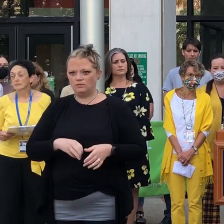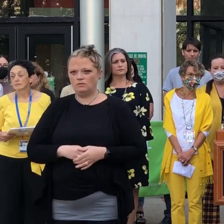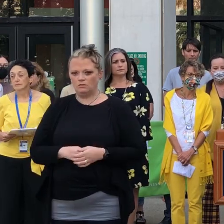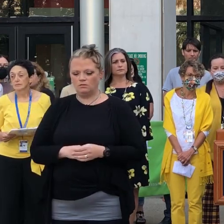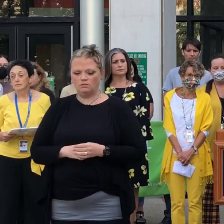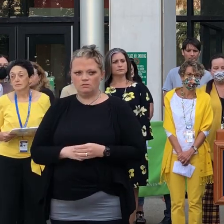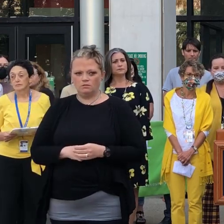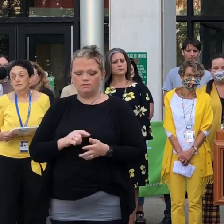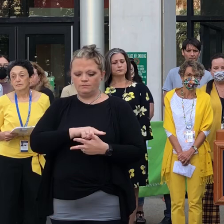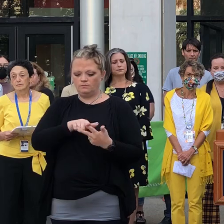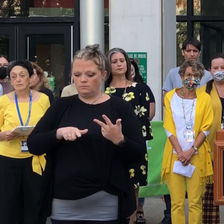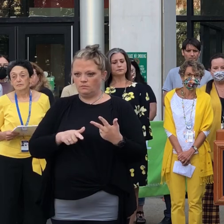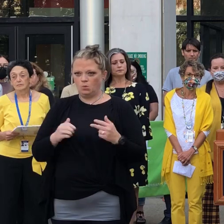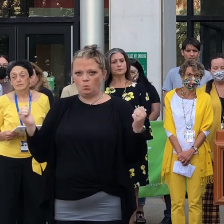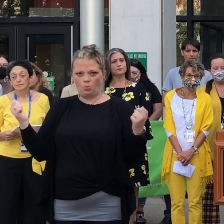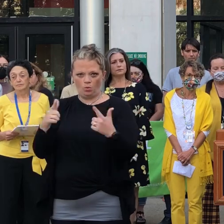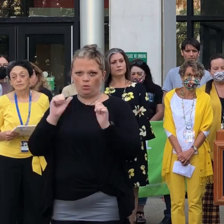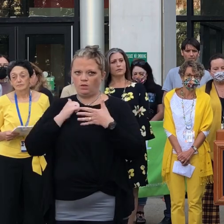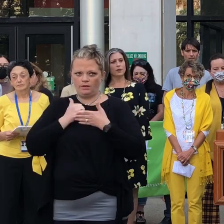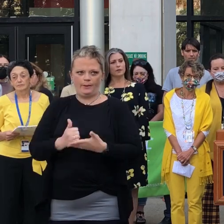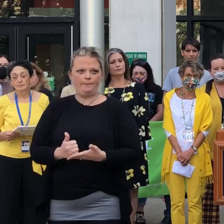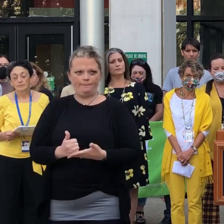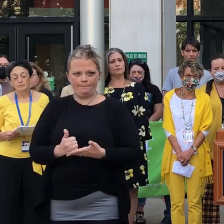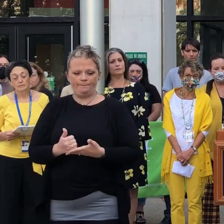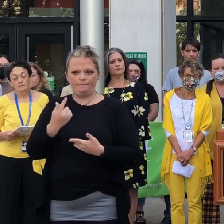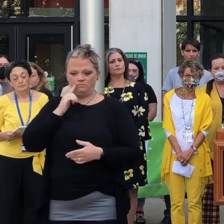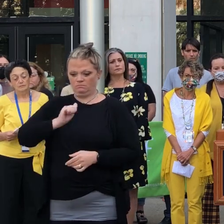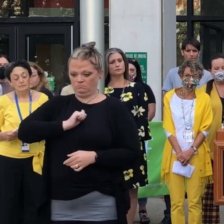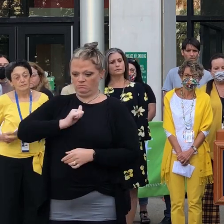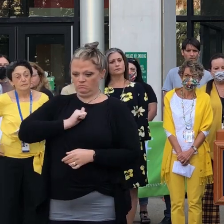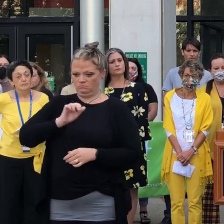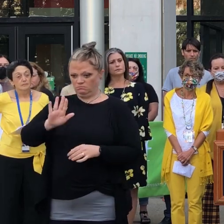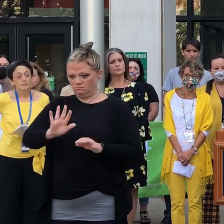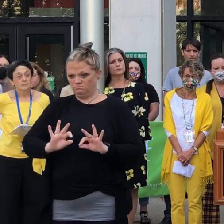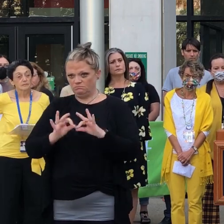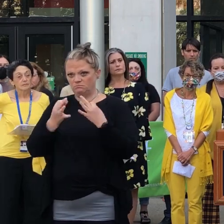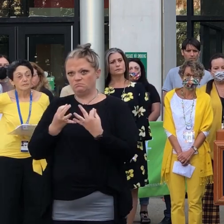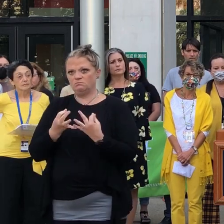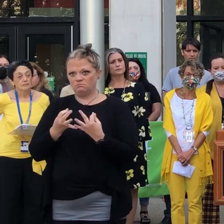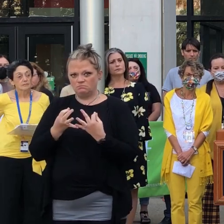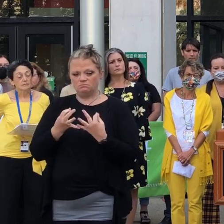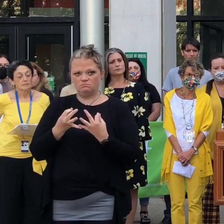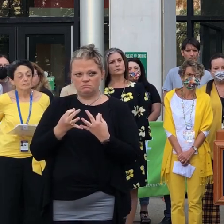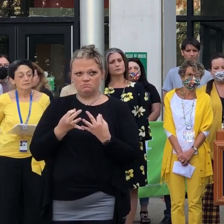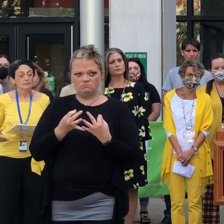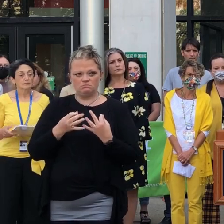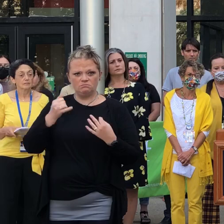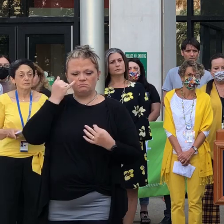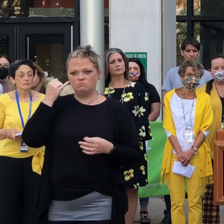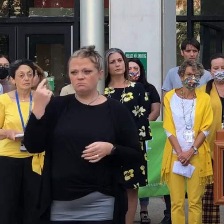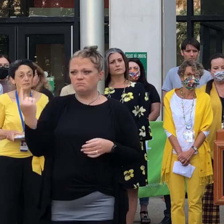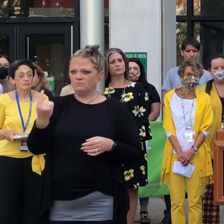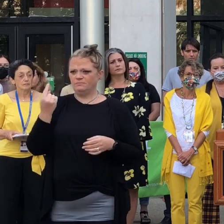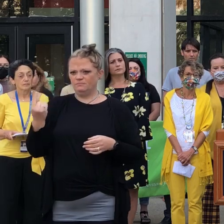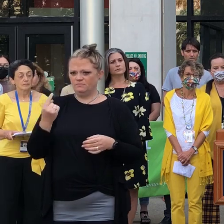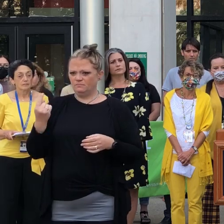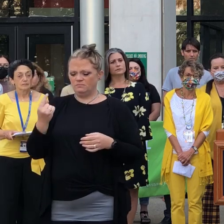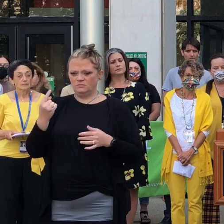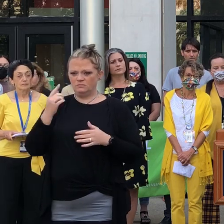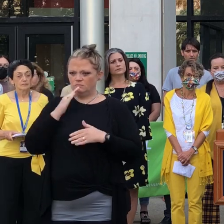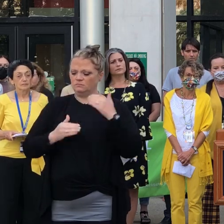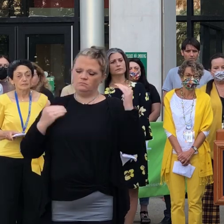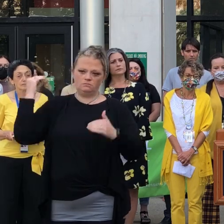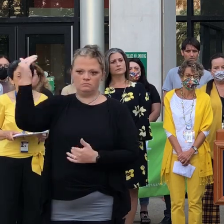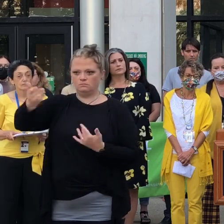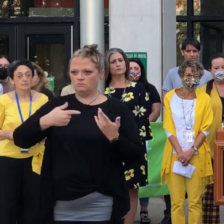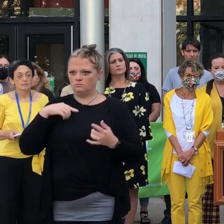three things that all of us can help for ourselves, our families, when we have something that's bigger than ourselves,